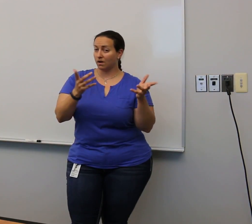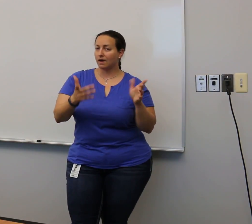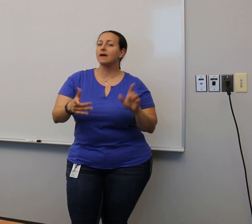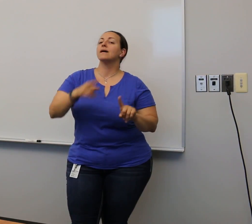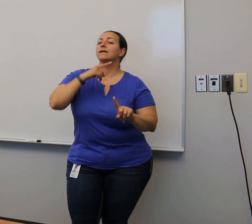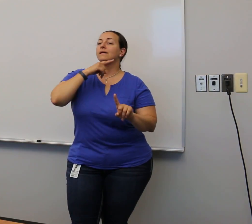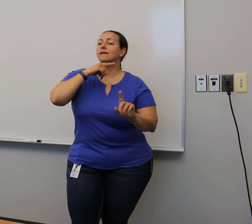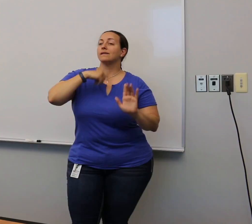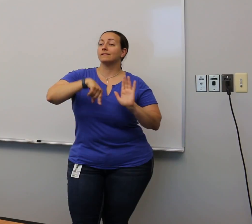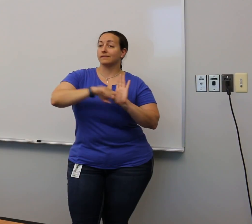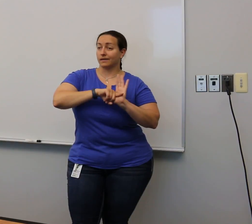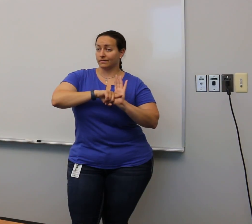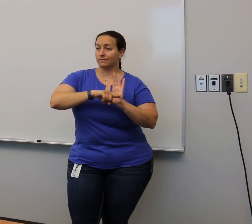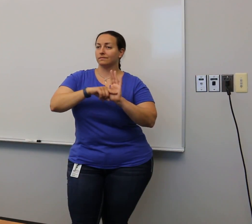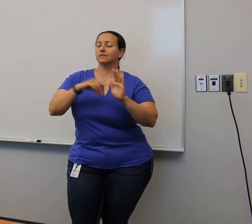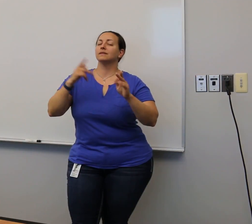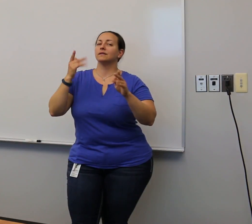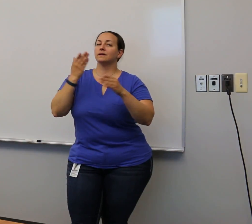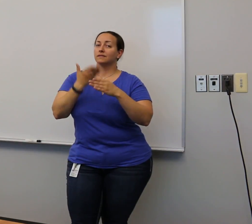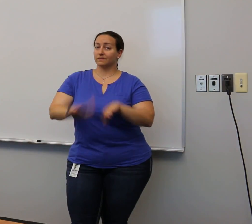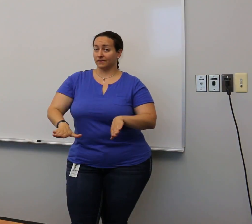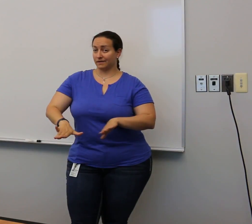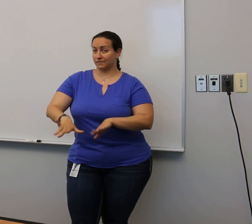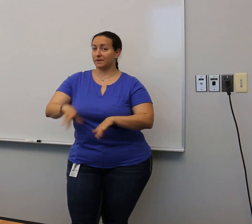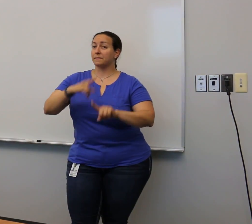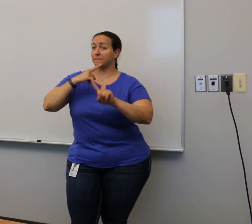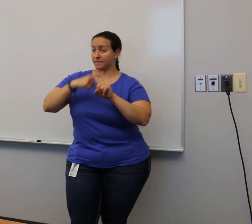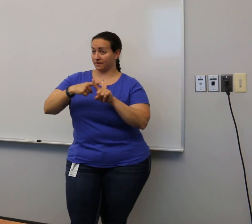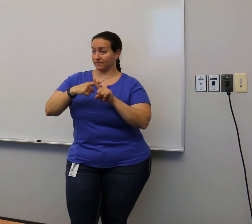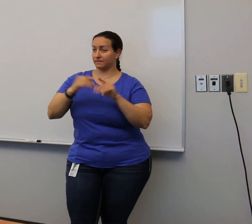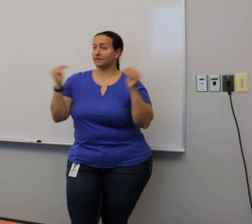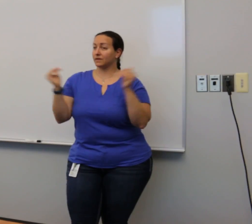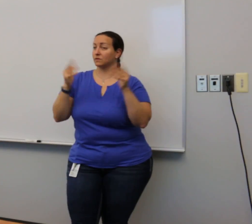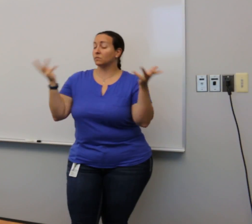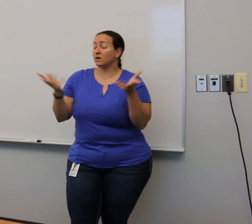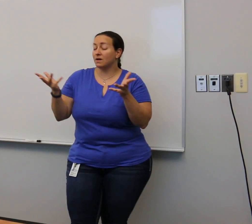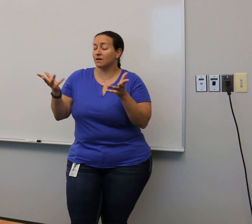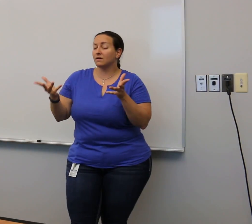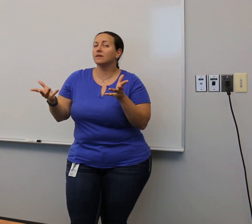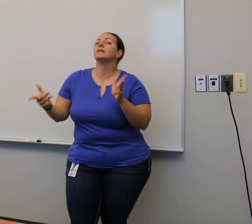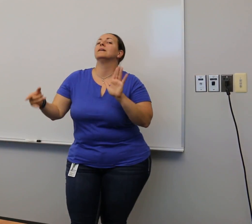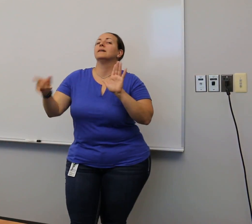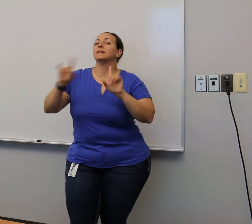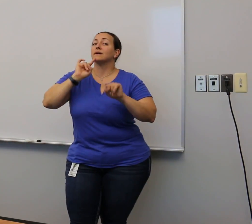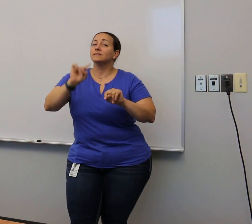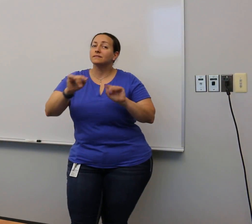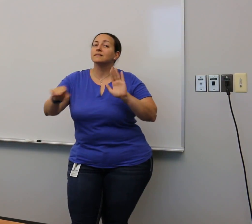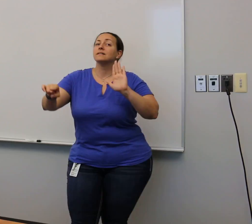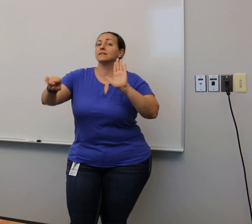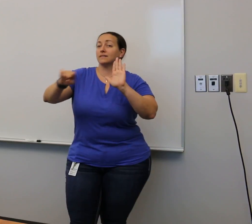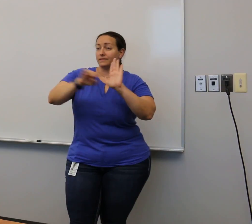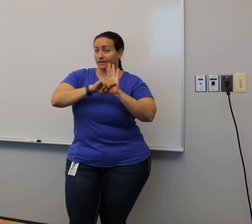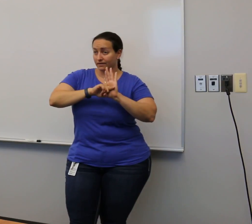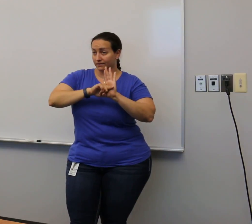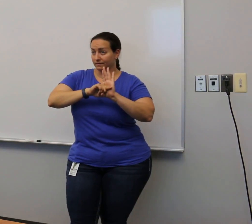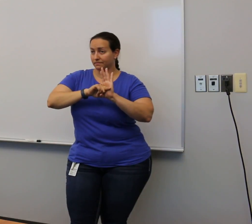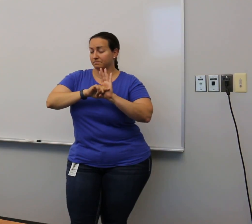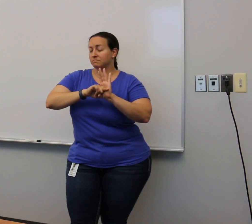answer would be negative. 12 divided by 3 is 4. So -12 divided by positive 3